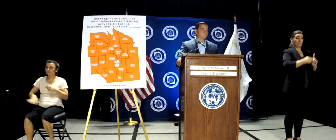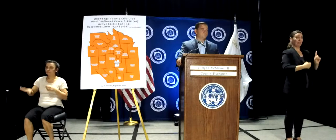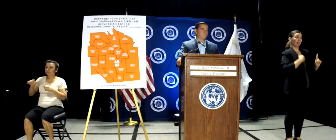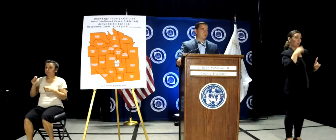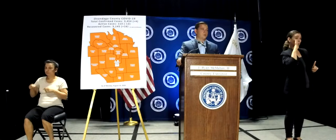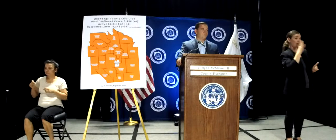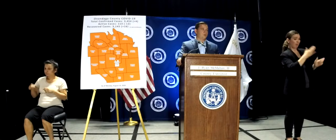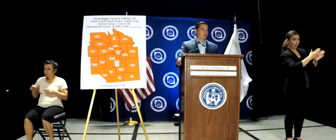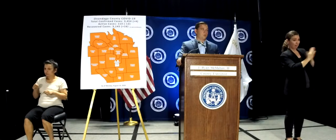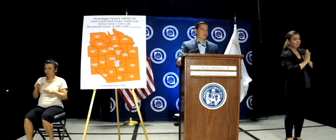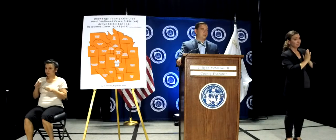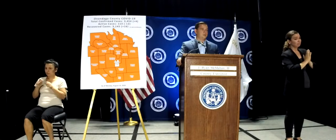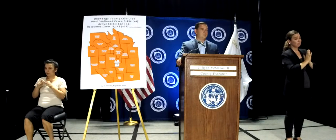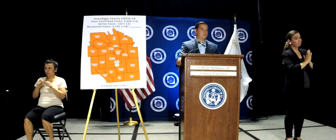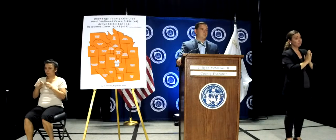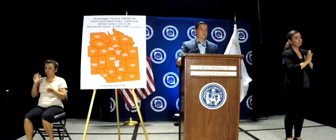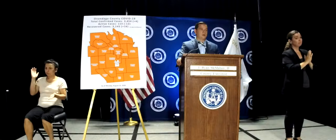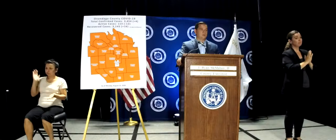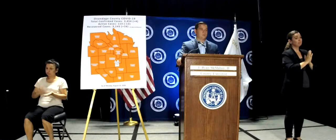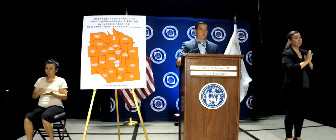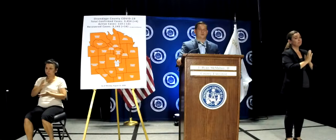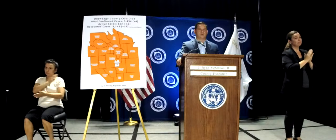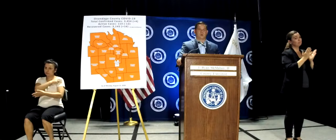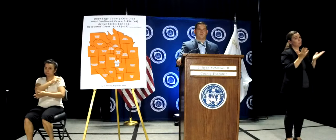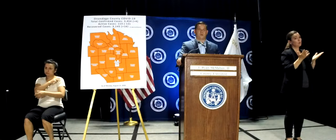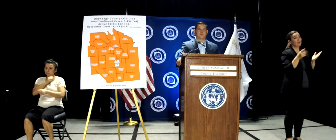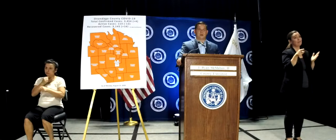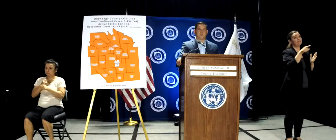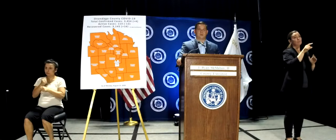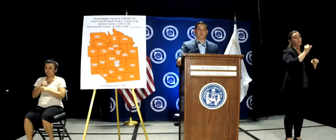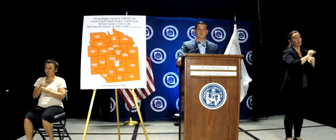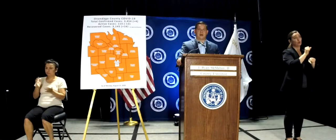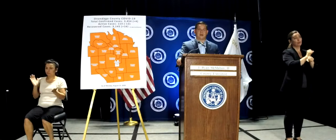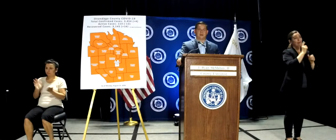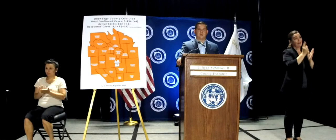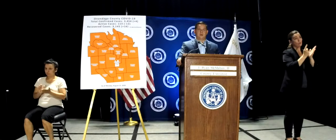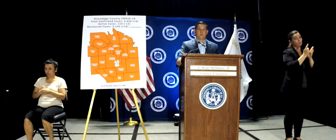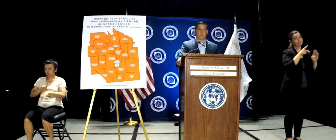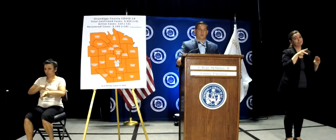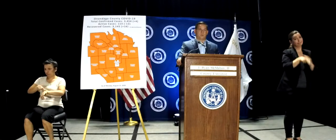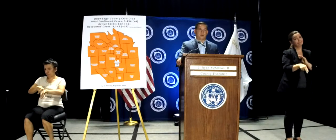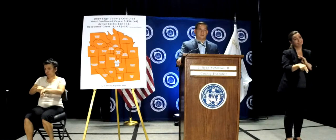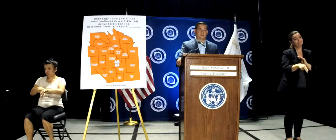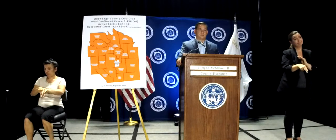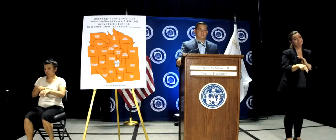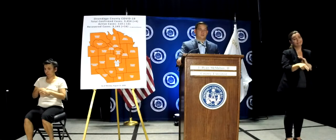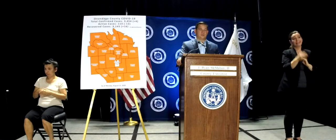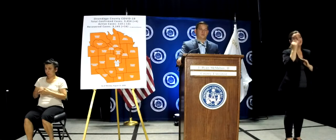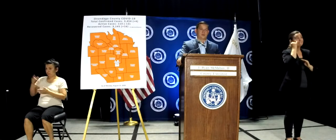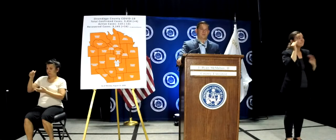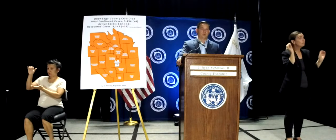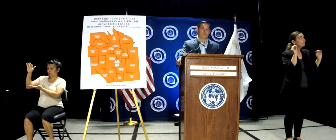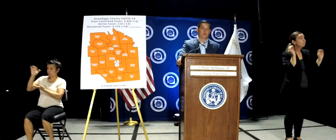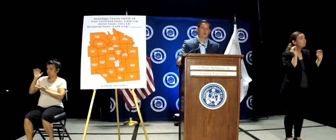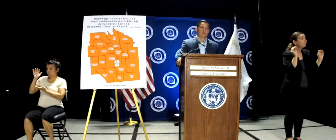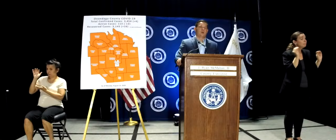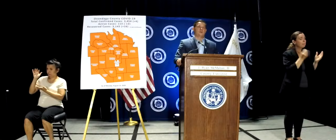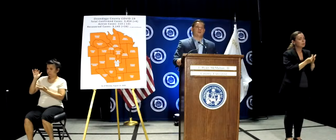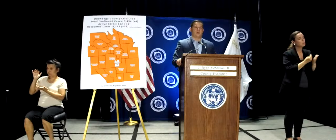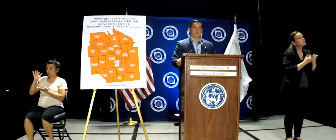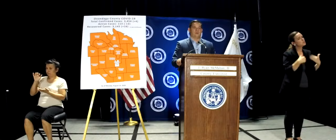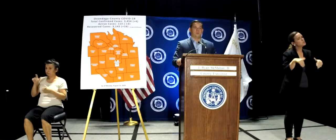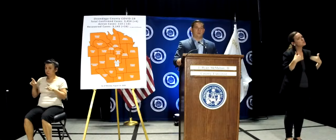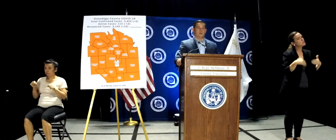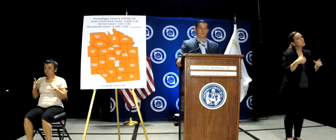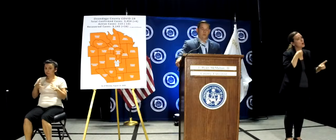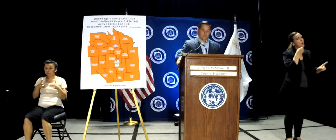hours. If we don't need to cut those workforce hours, that's fine, but we're going to be asking the legislature for that approval so